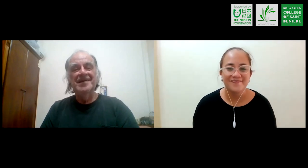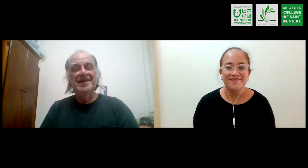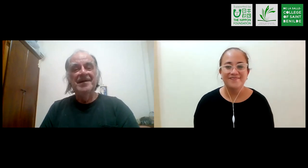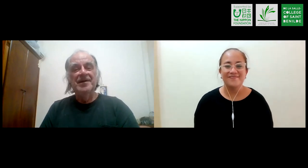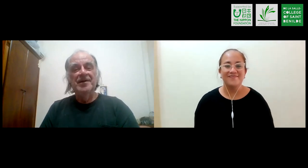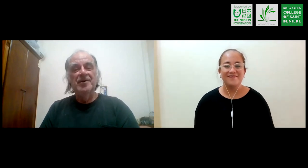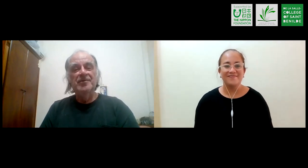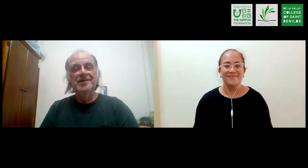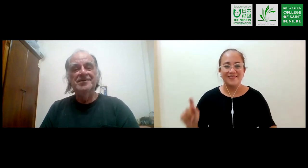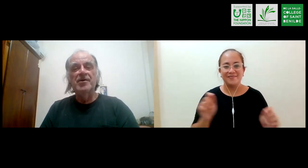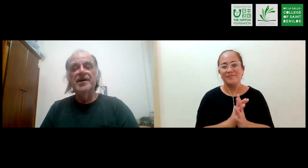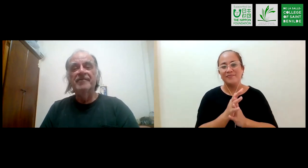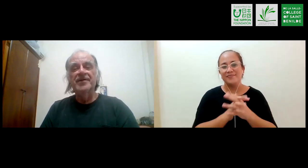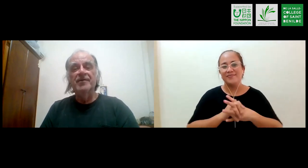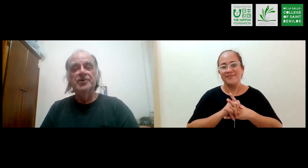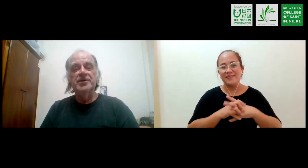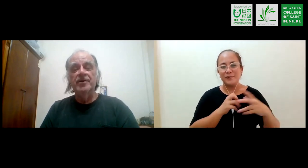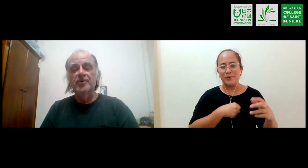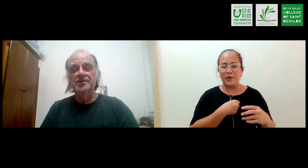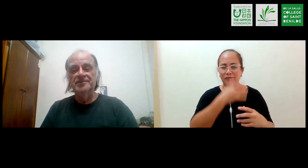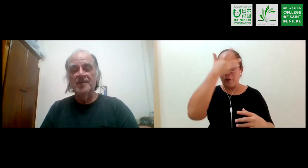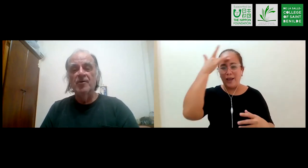Tuesday, sir. Okay, Tuesday. sorry, I forgot which day it was. Okay.